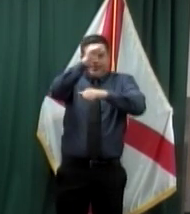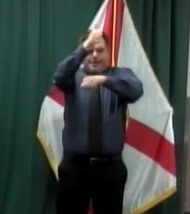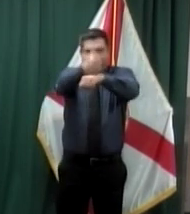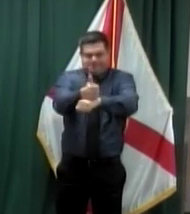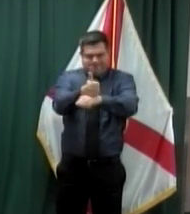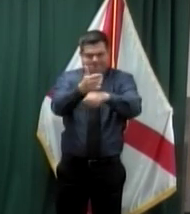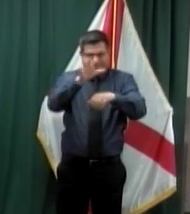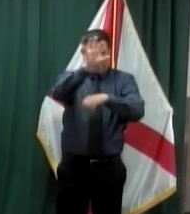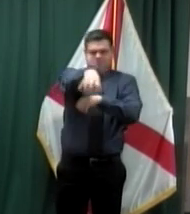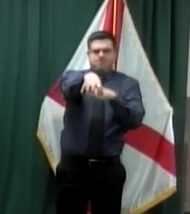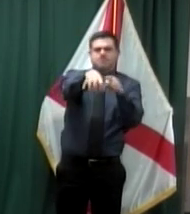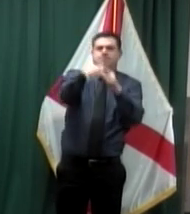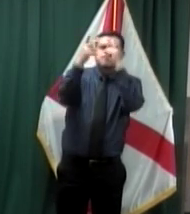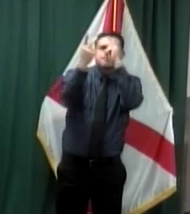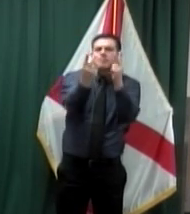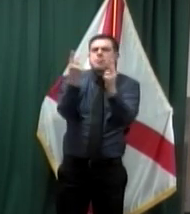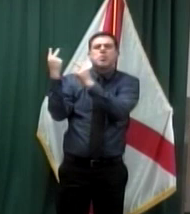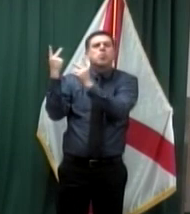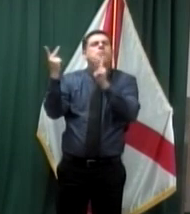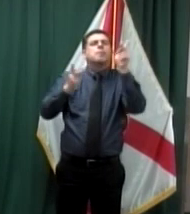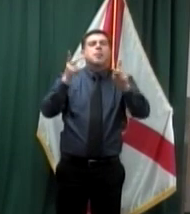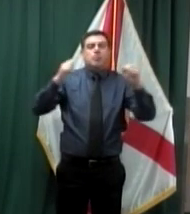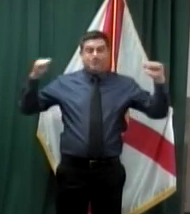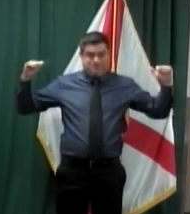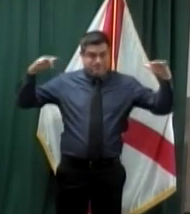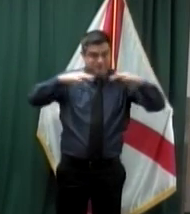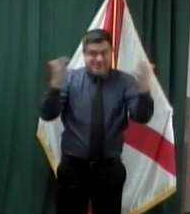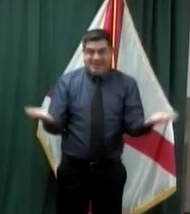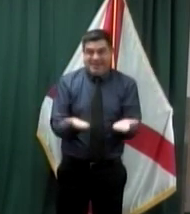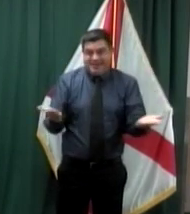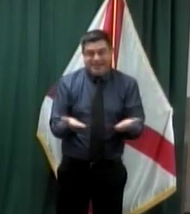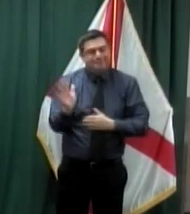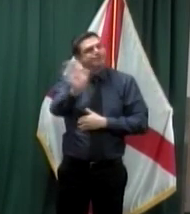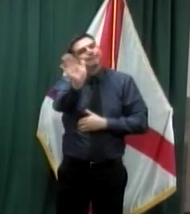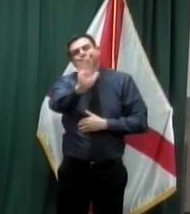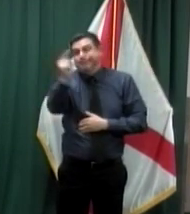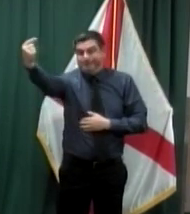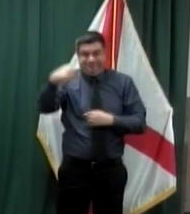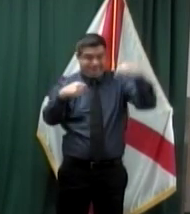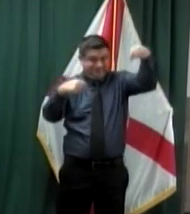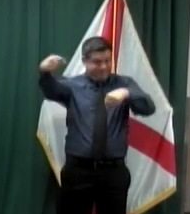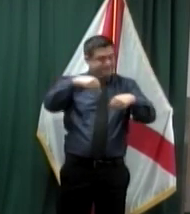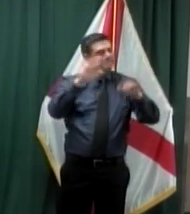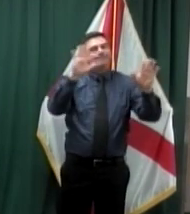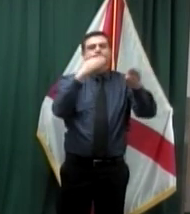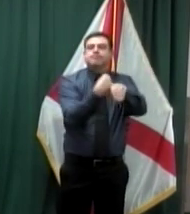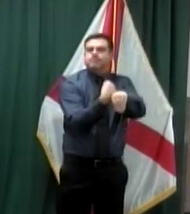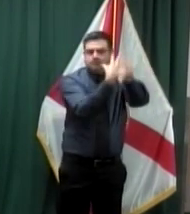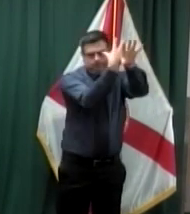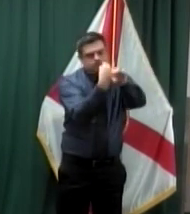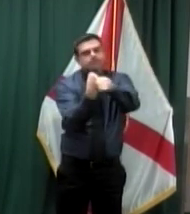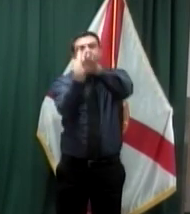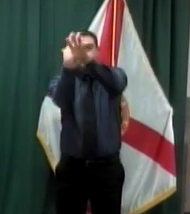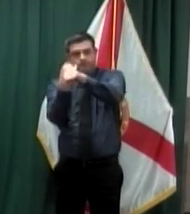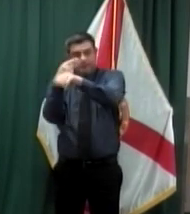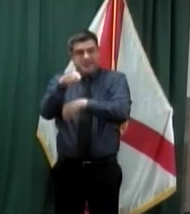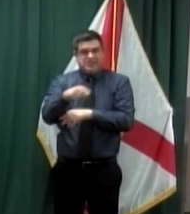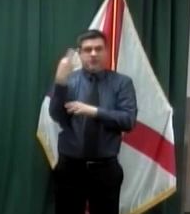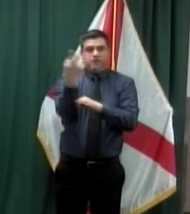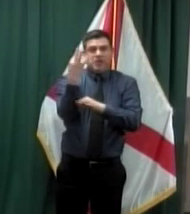May 22nd at 9 a.m. There will be honor guard presentation from the Seminole County Sheriff's Office and Seminole County Fire